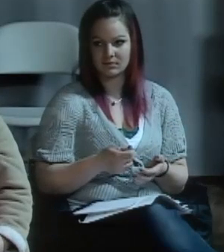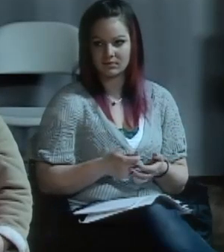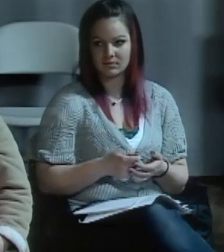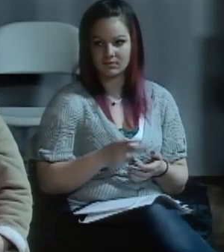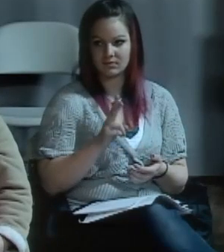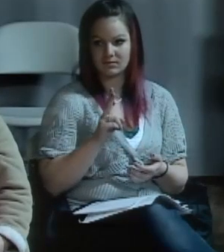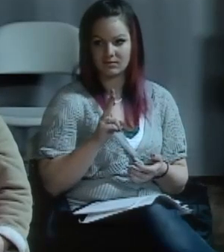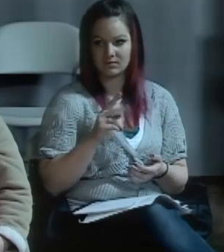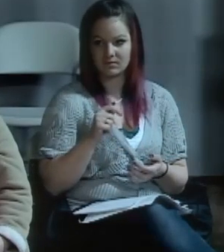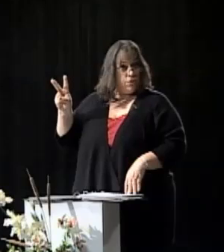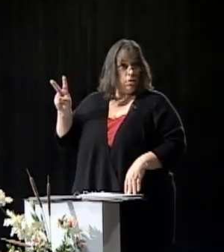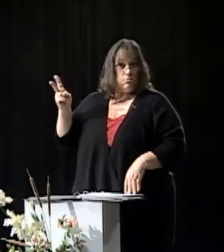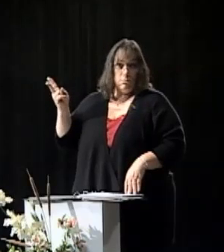TV is your T and your V.